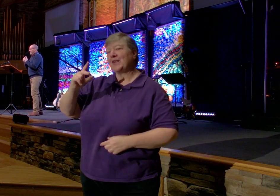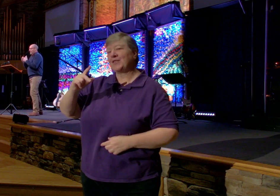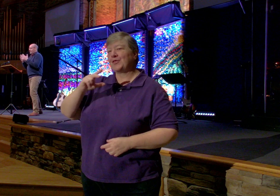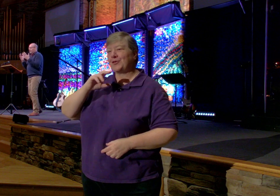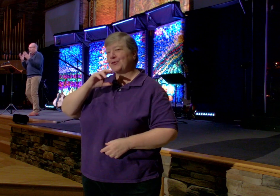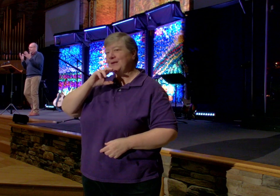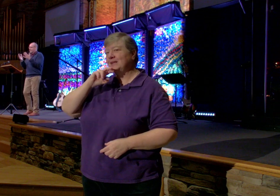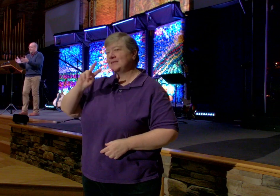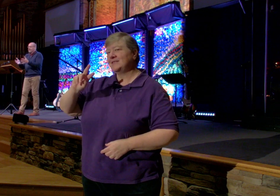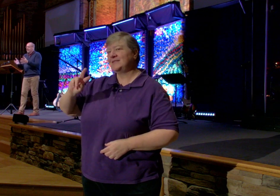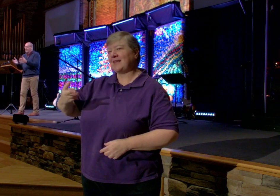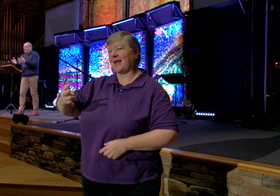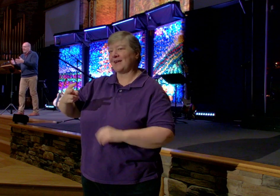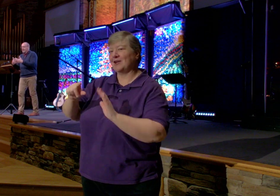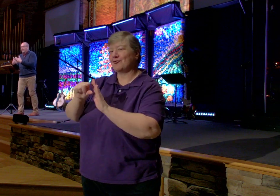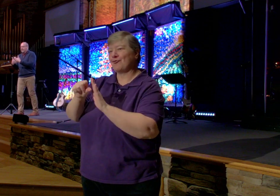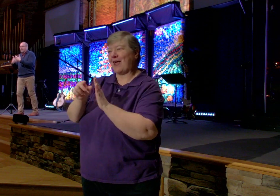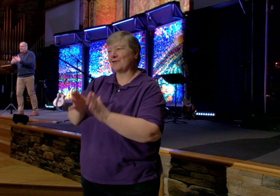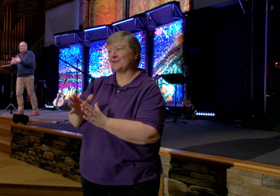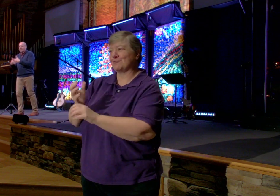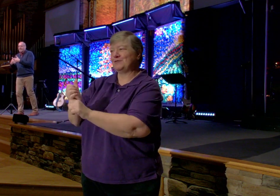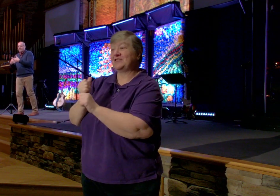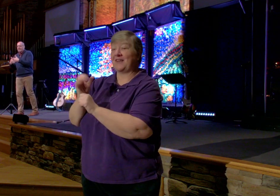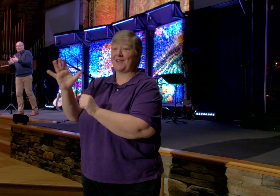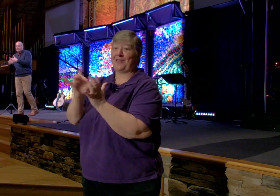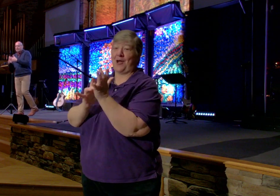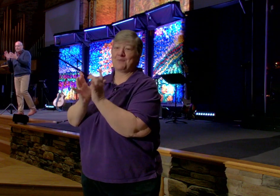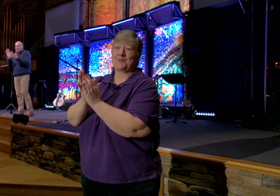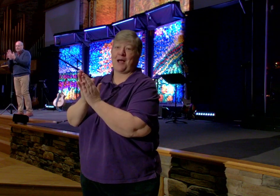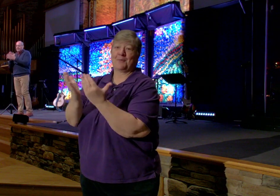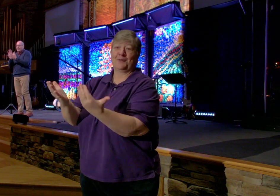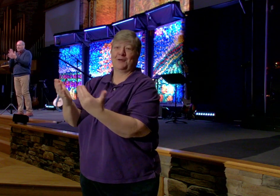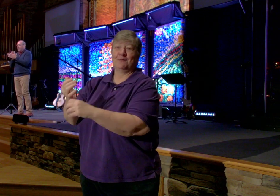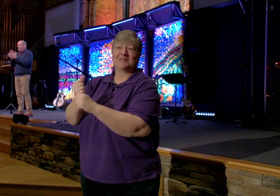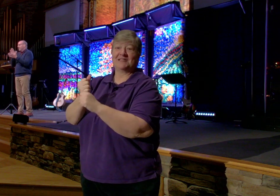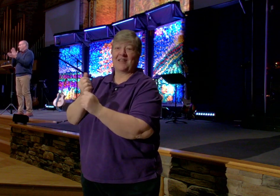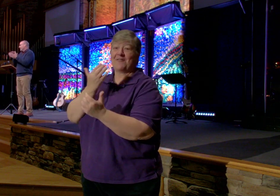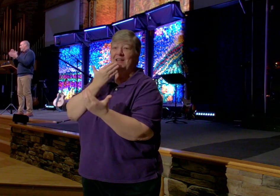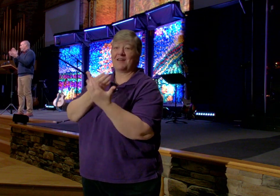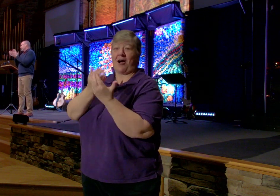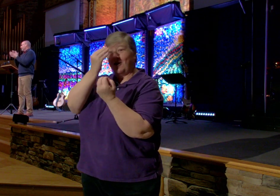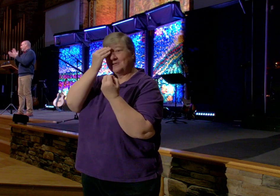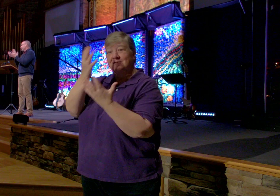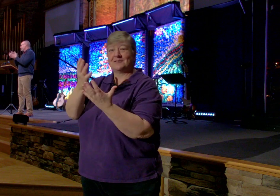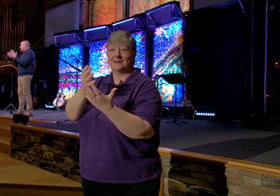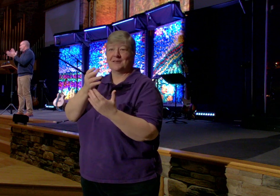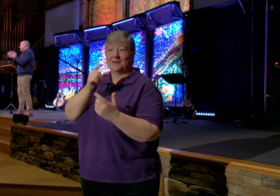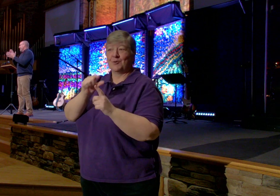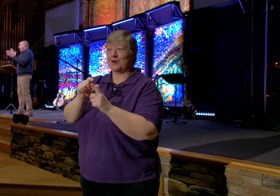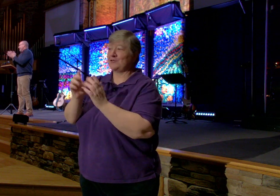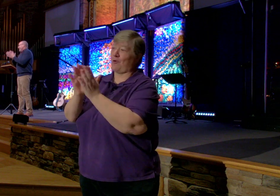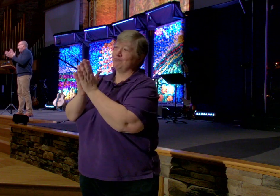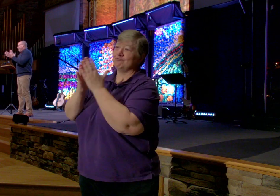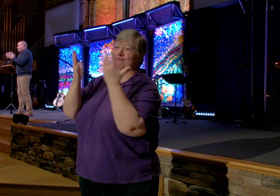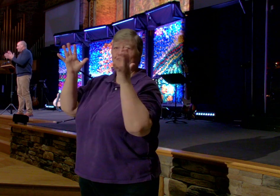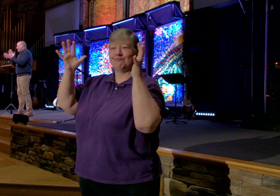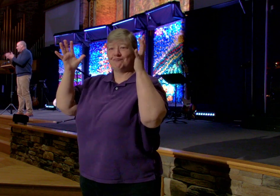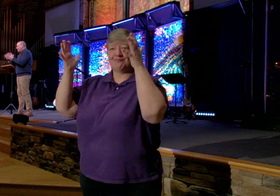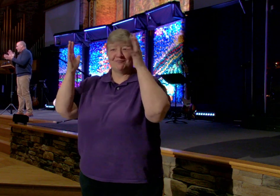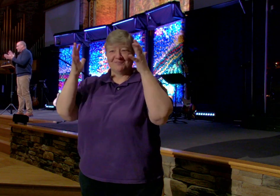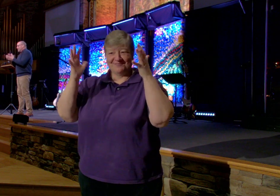23 second graders who are receiving their Bible, receiving God's Word, and so we're just going to give them and God a big, big